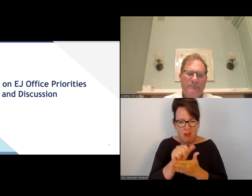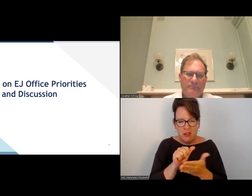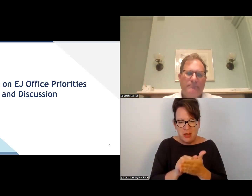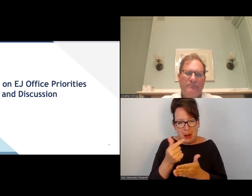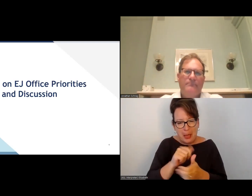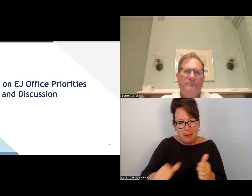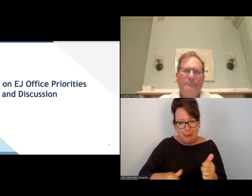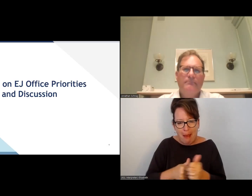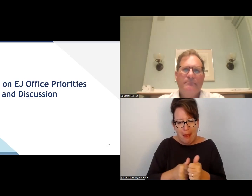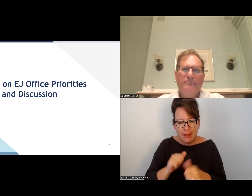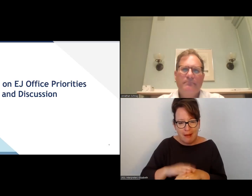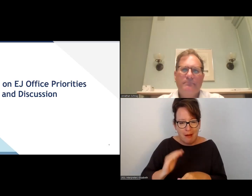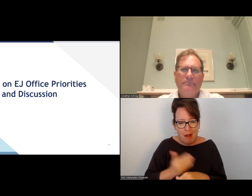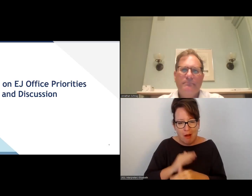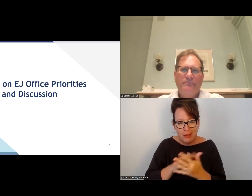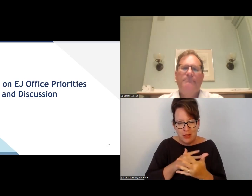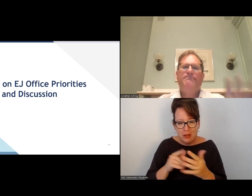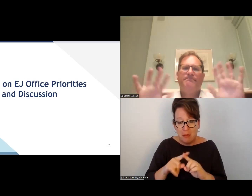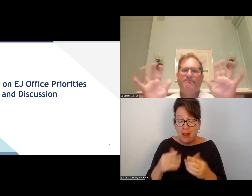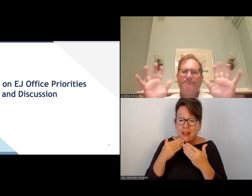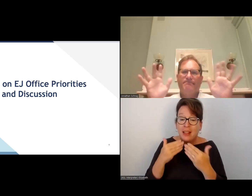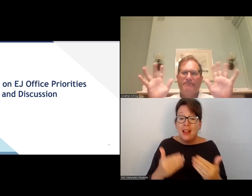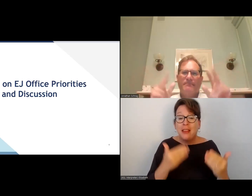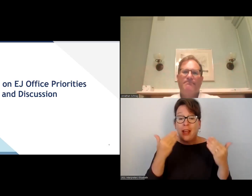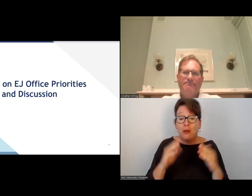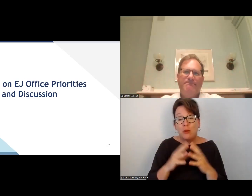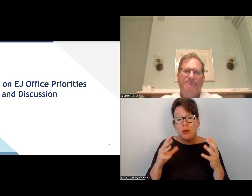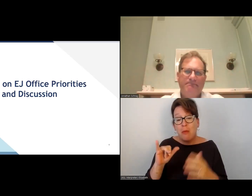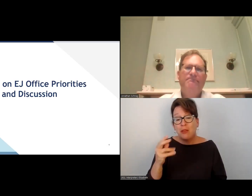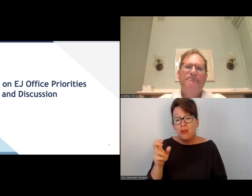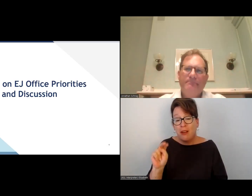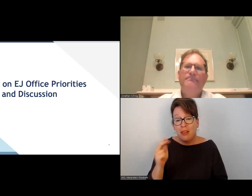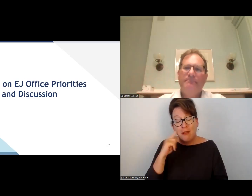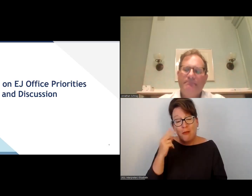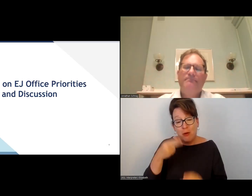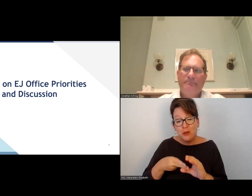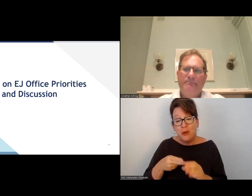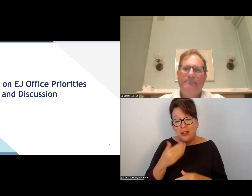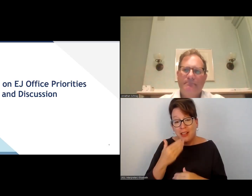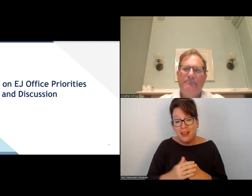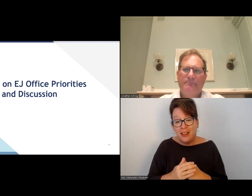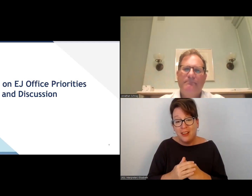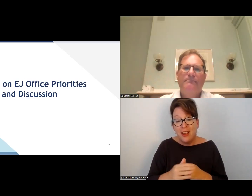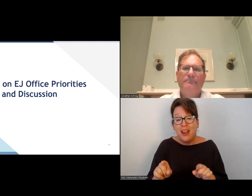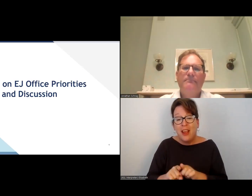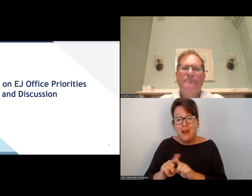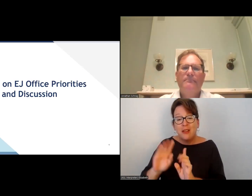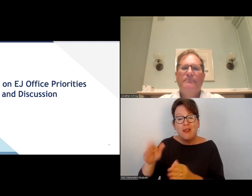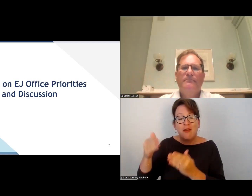behind on our agenda, but thank you very much, Jonathan, for joining and for giving us that sort